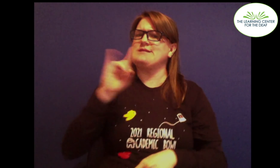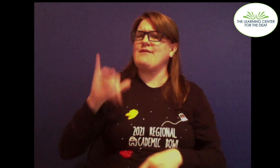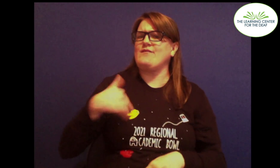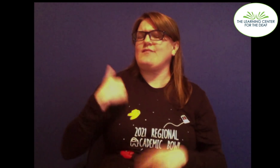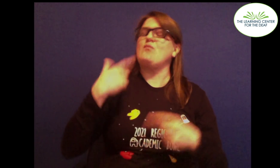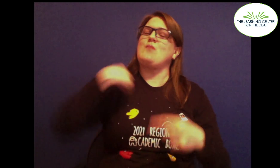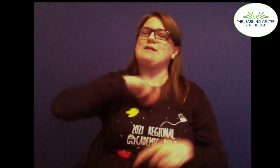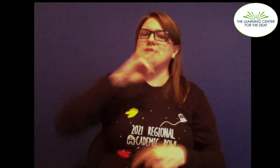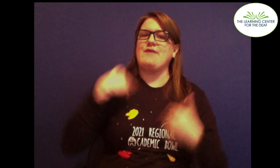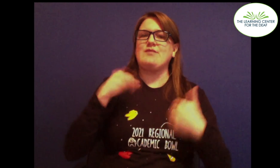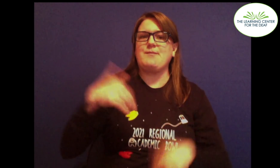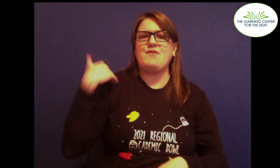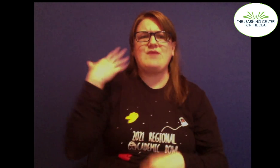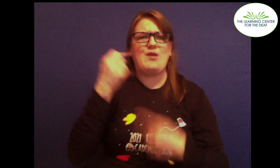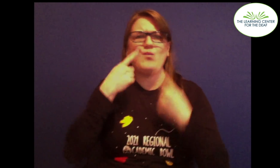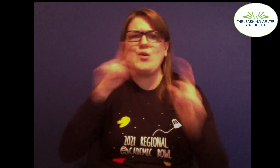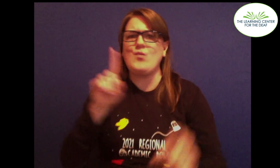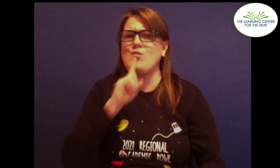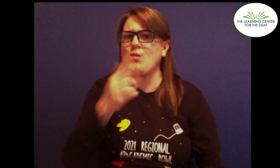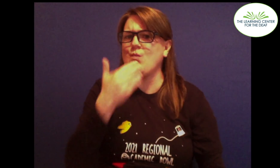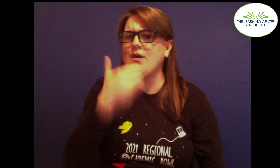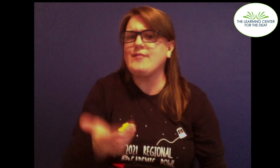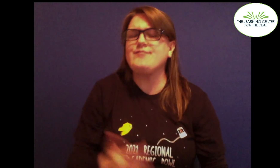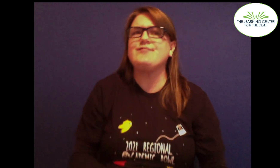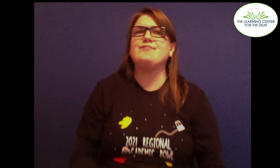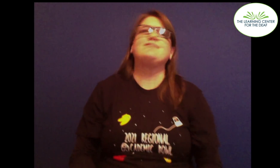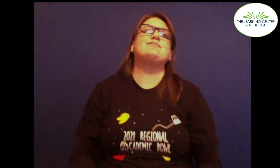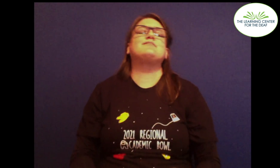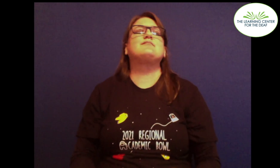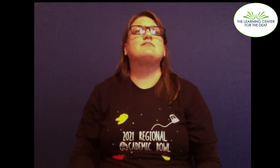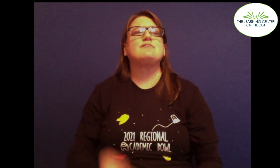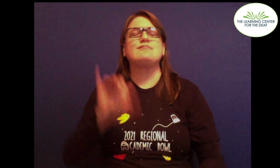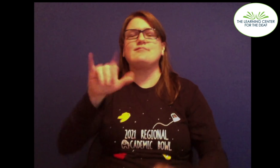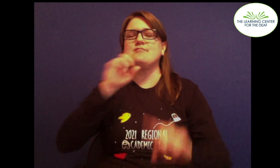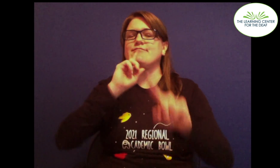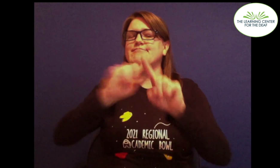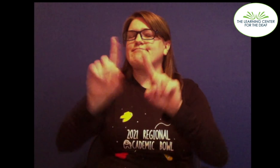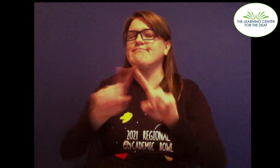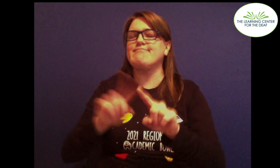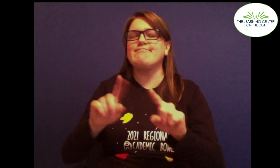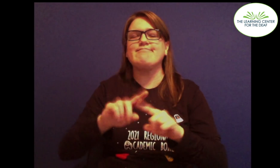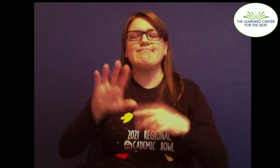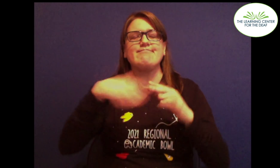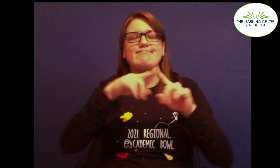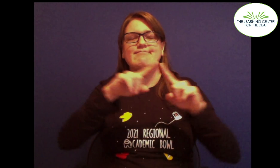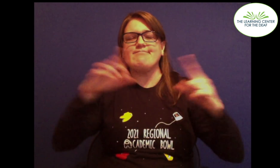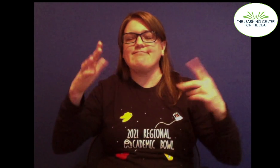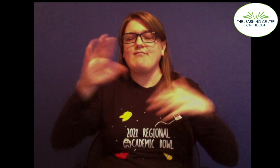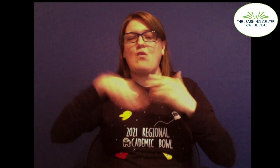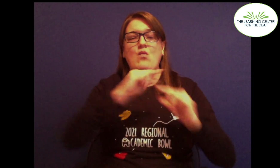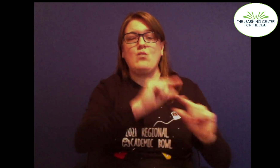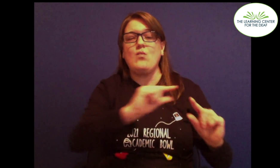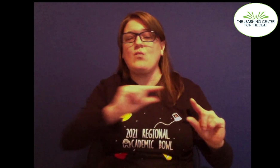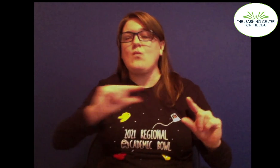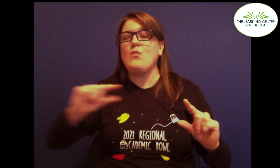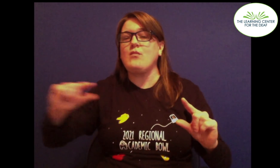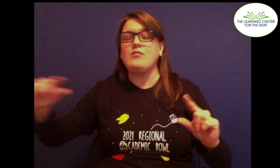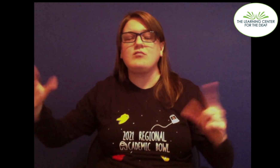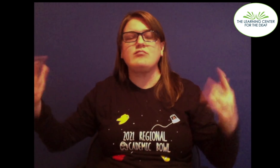deeper opportunity to dive in and focus. It has gone really well in the past. All of these different strategies